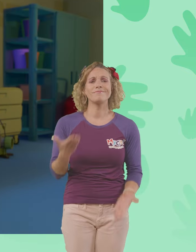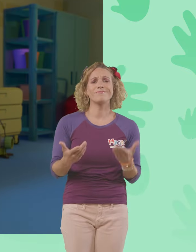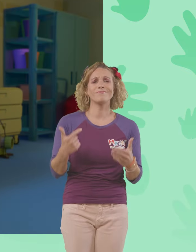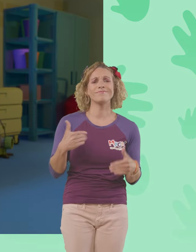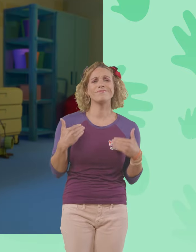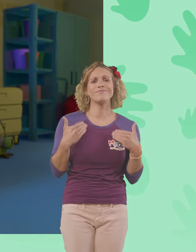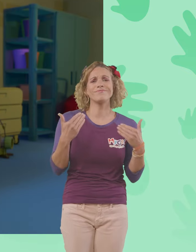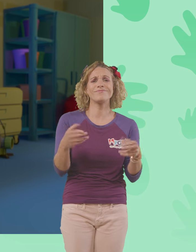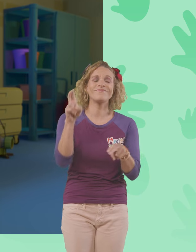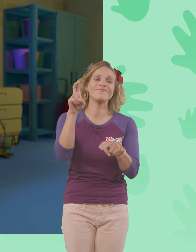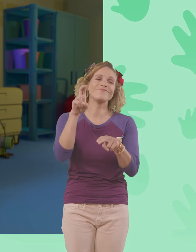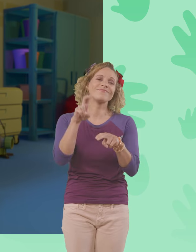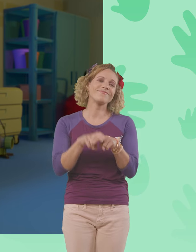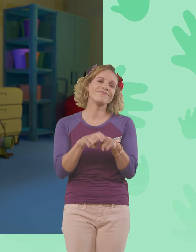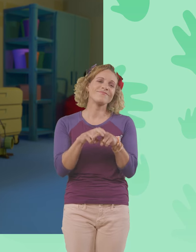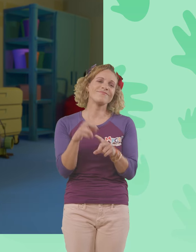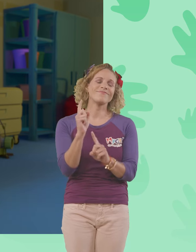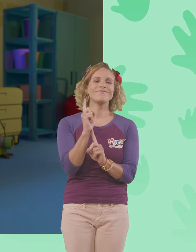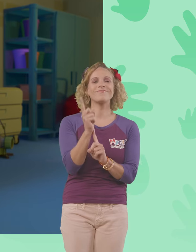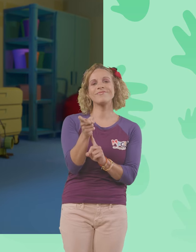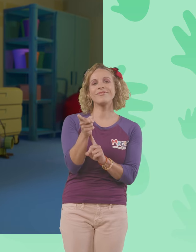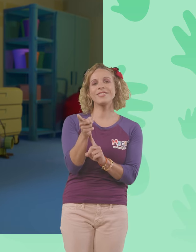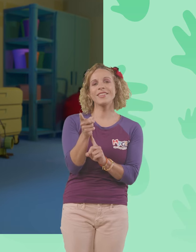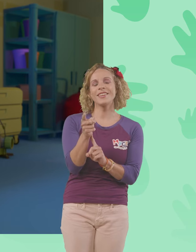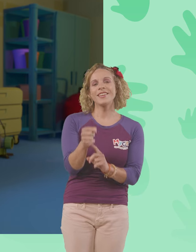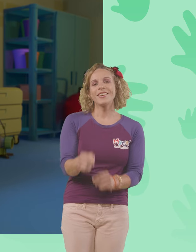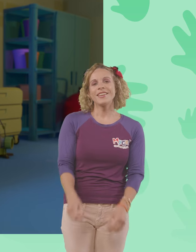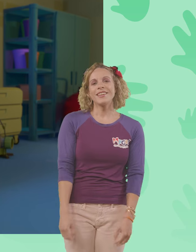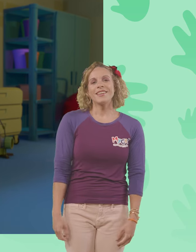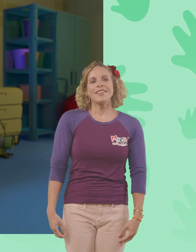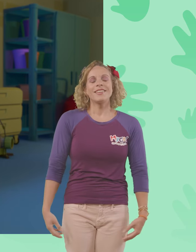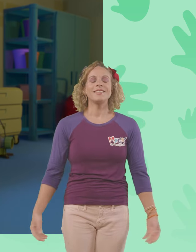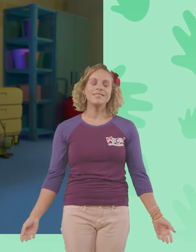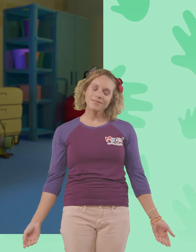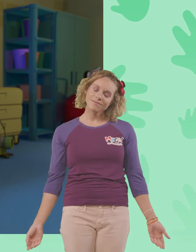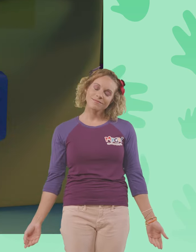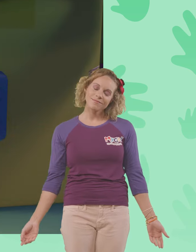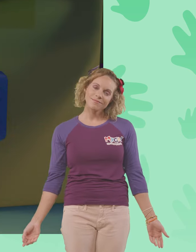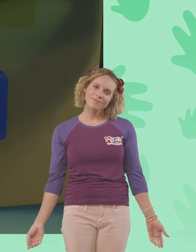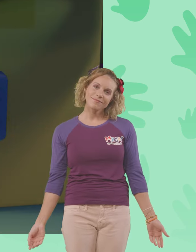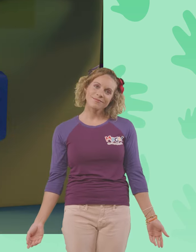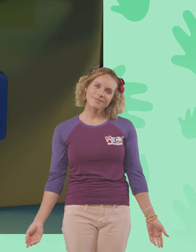Perhaps I'll just sit down for a moment.